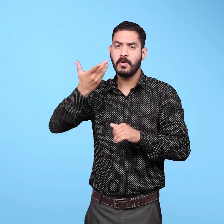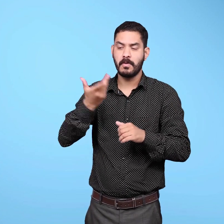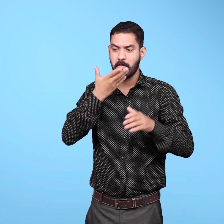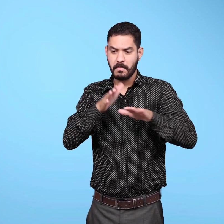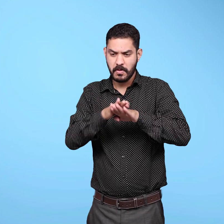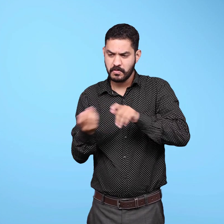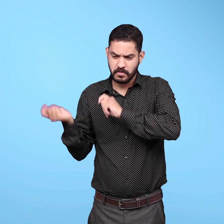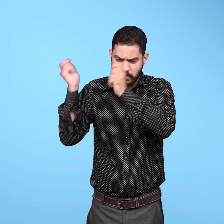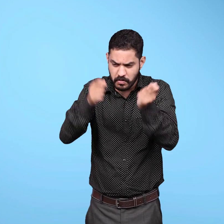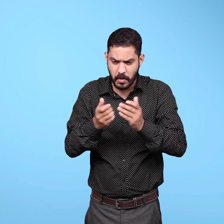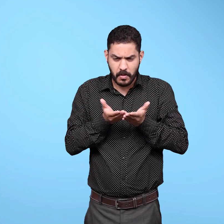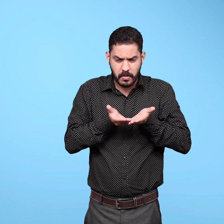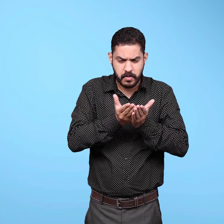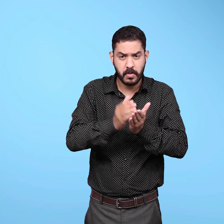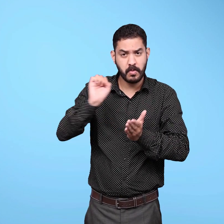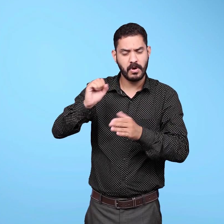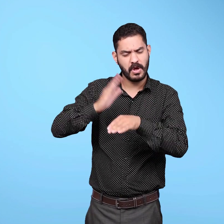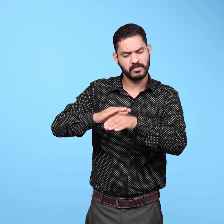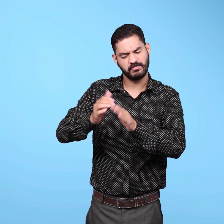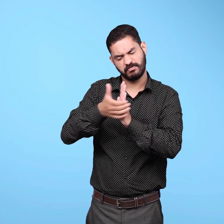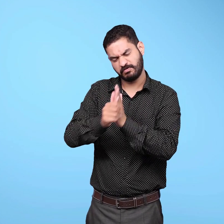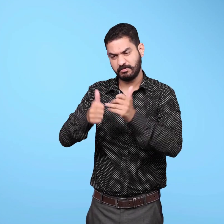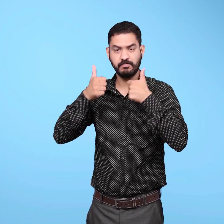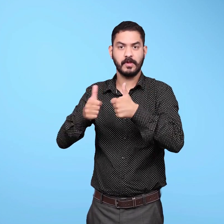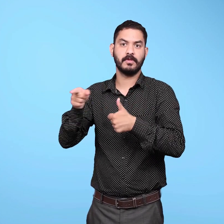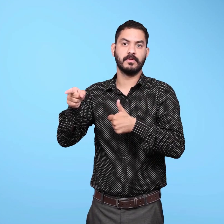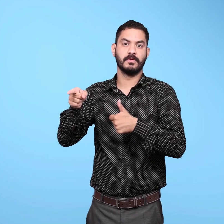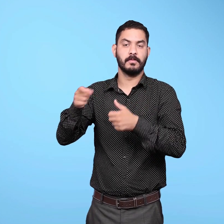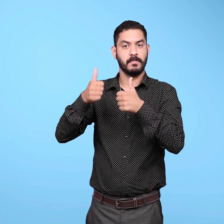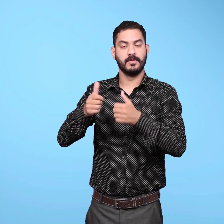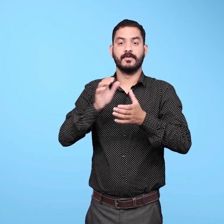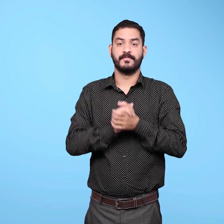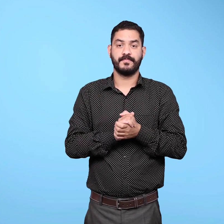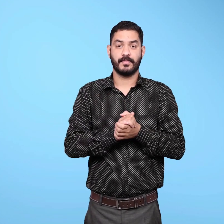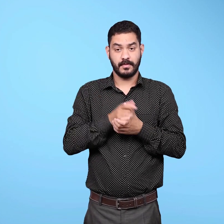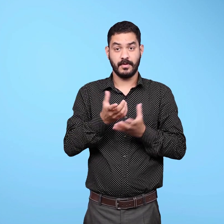and experienced local fishermen who were employed by the king.